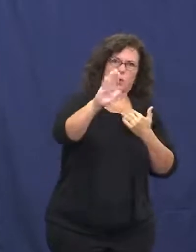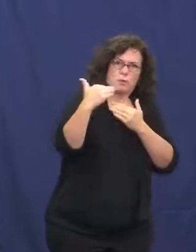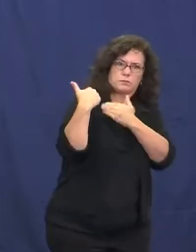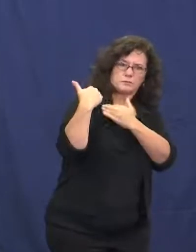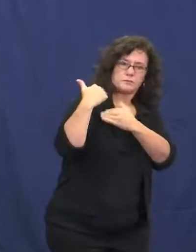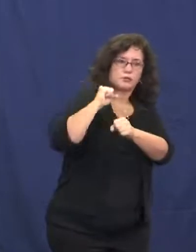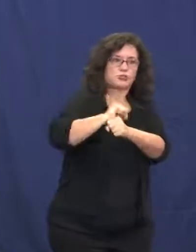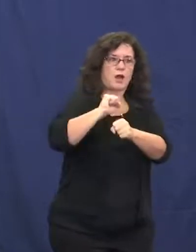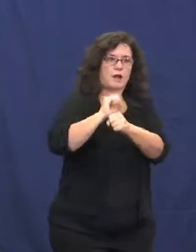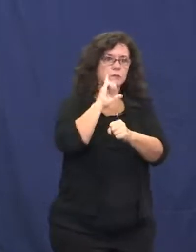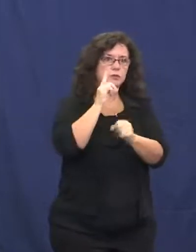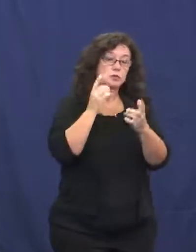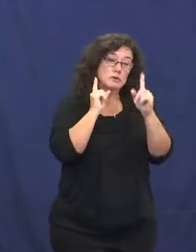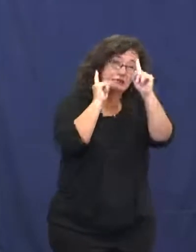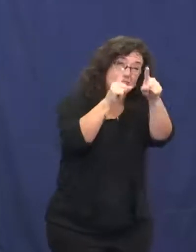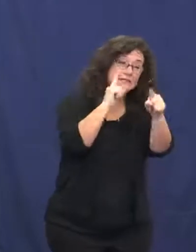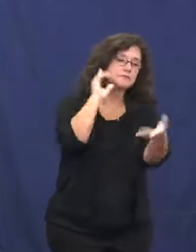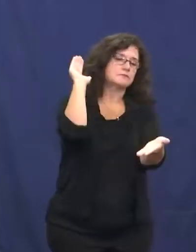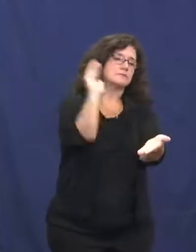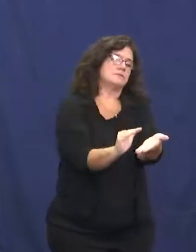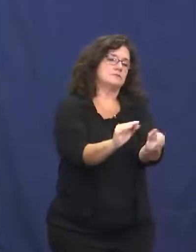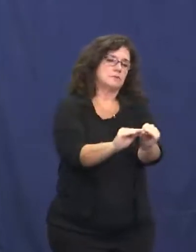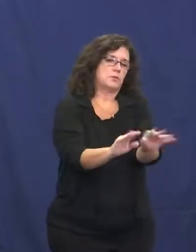the spread of COVID-19.